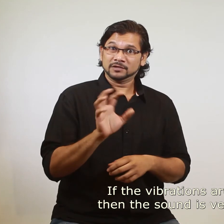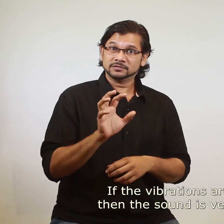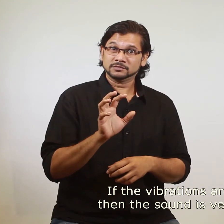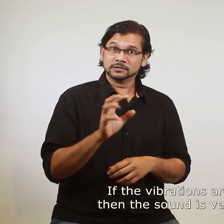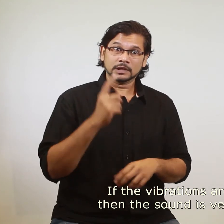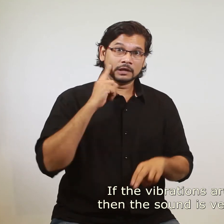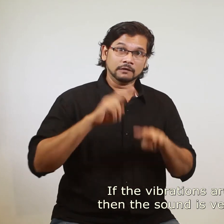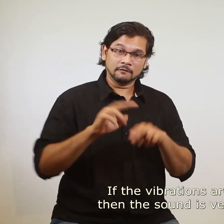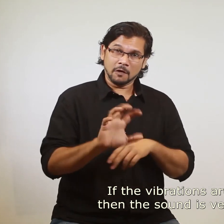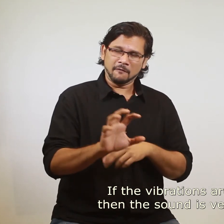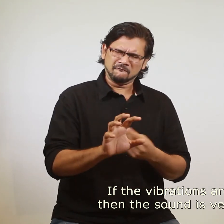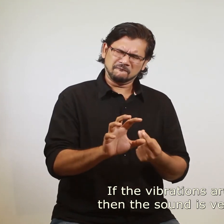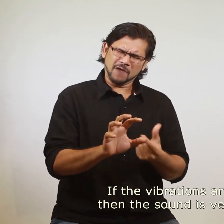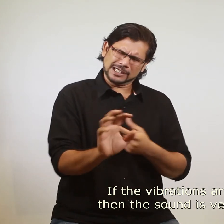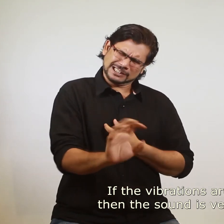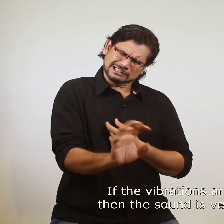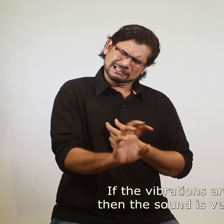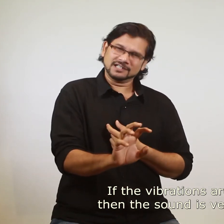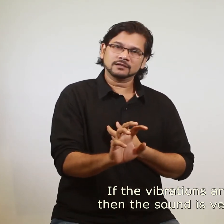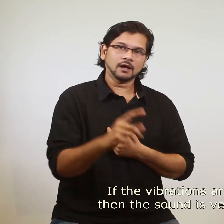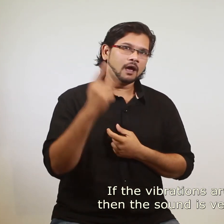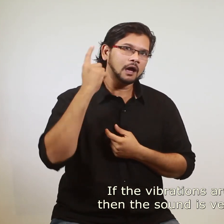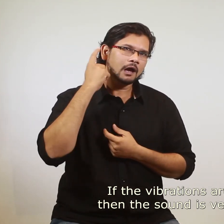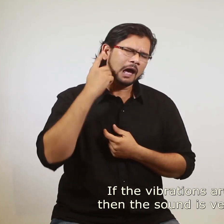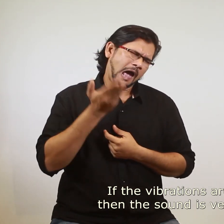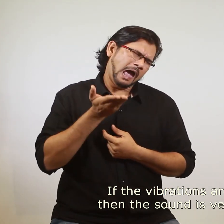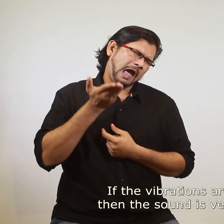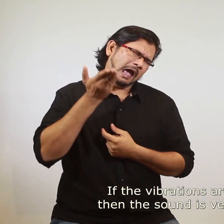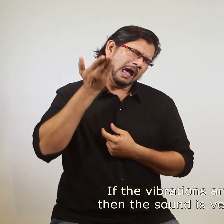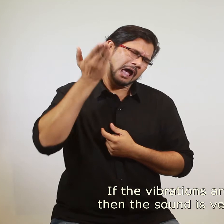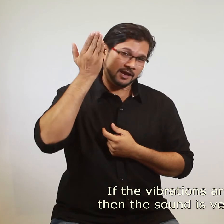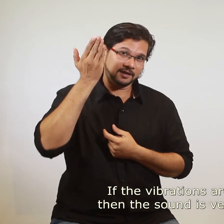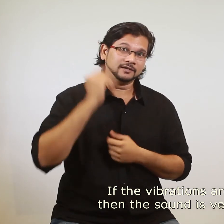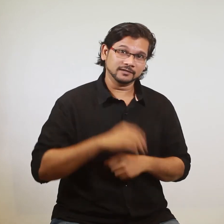If the vibrations are fast, then the sound is very high.